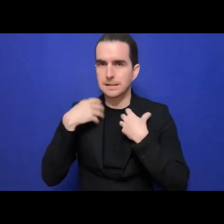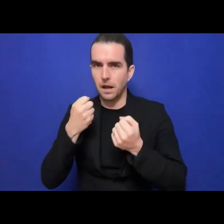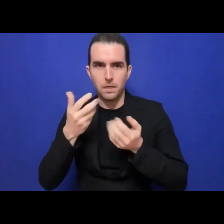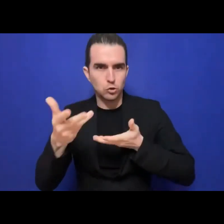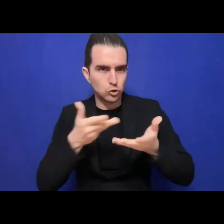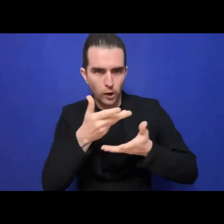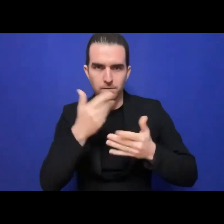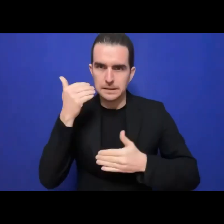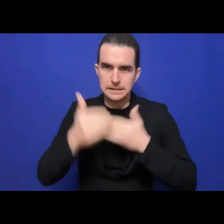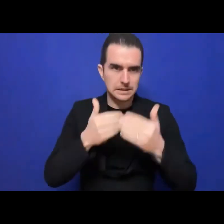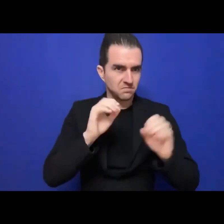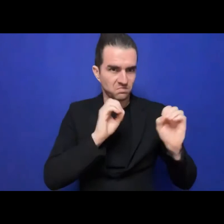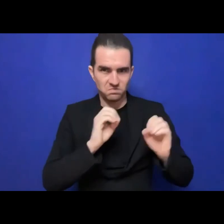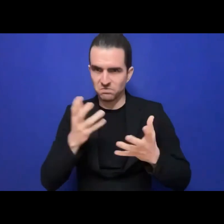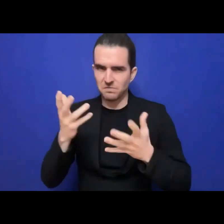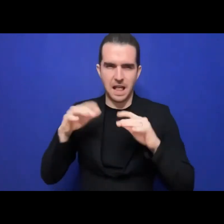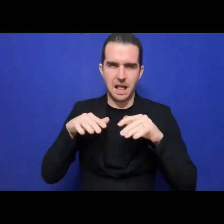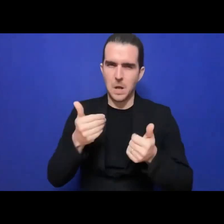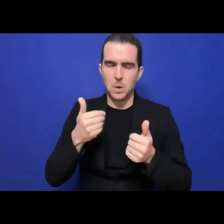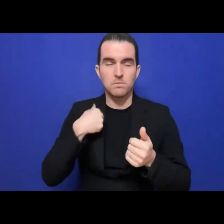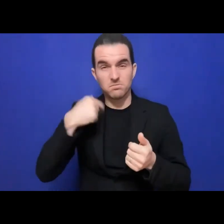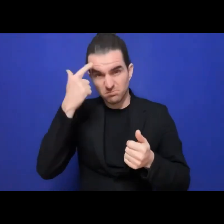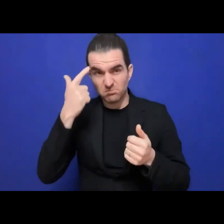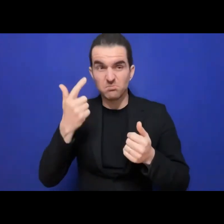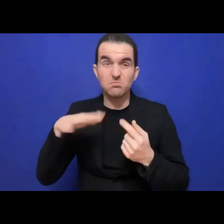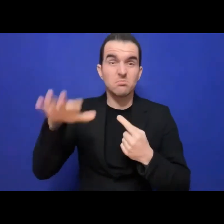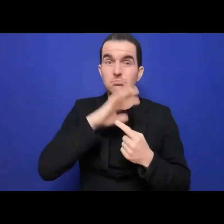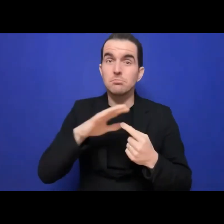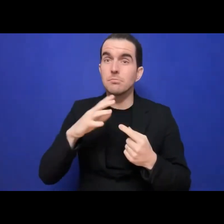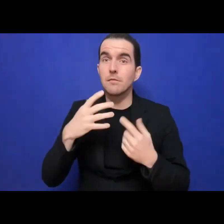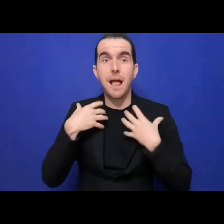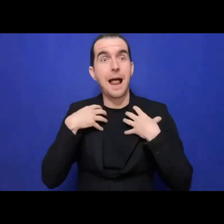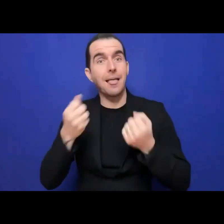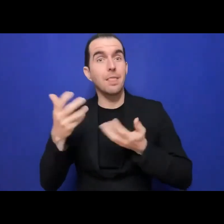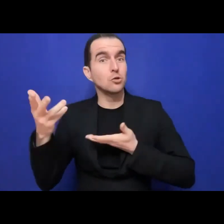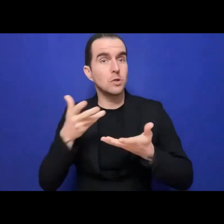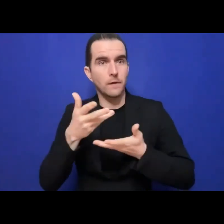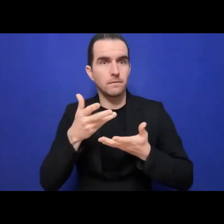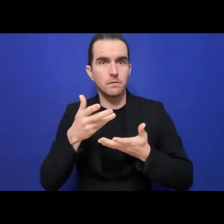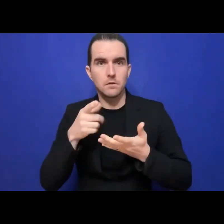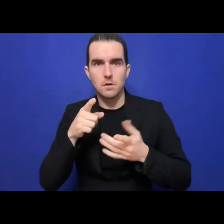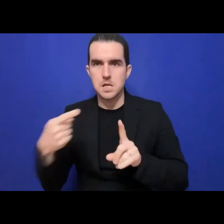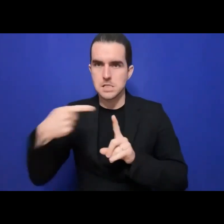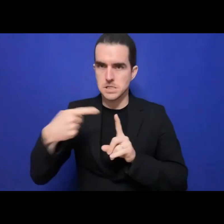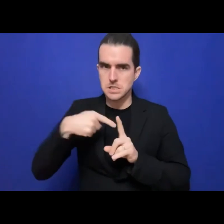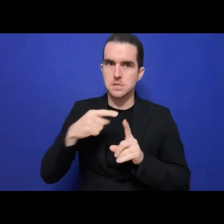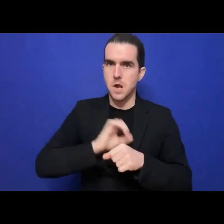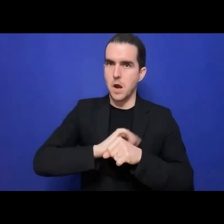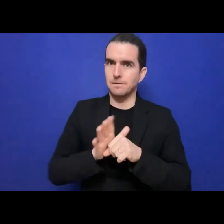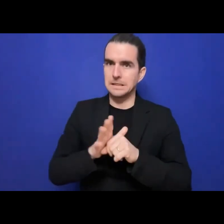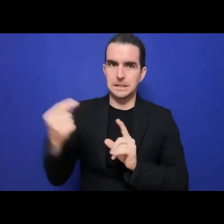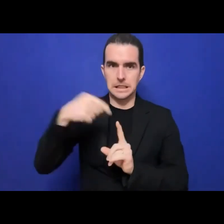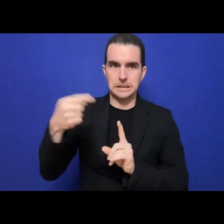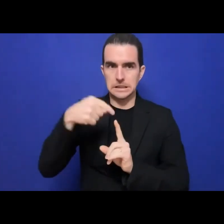lot of other services suffer. And I think a lot of the panelists have talked about this, in the HIV community, they talk about not being able